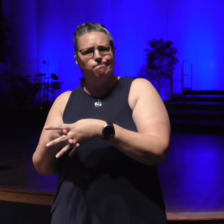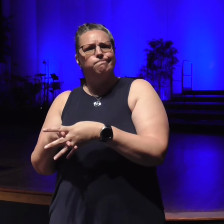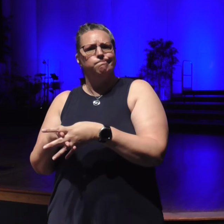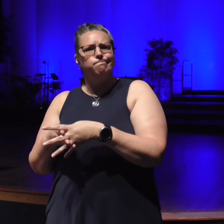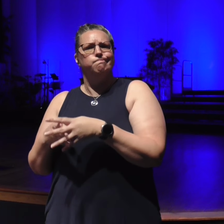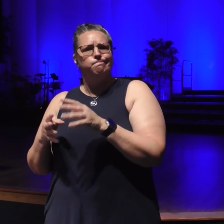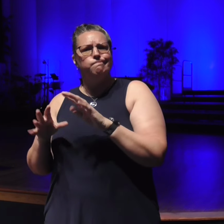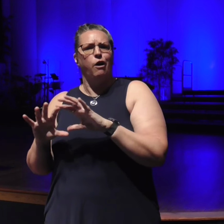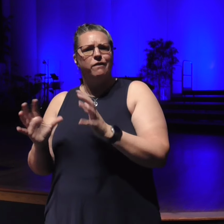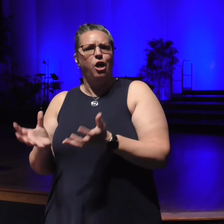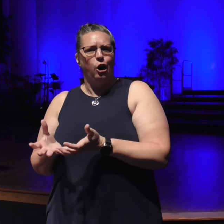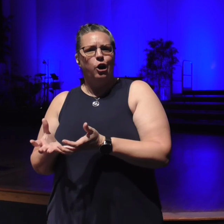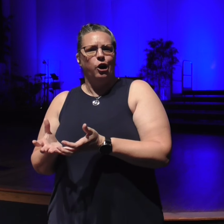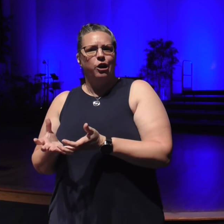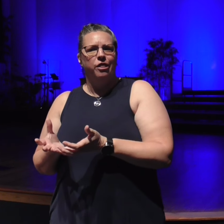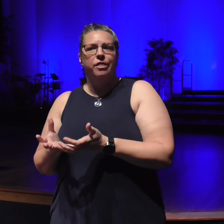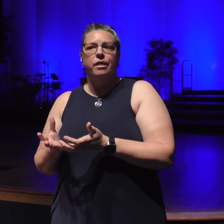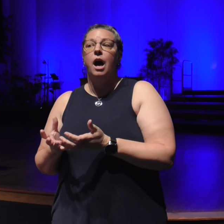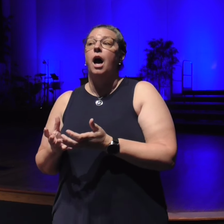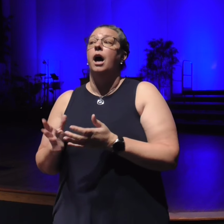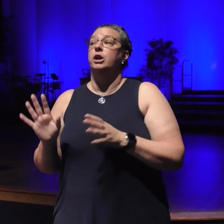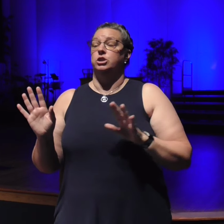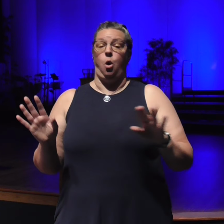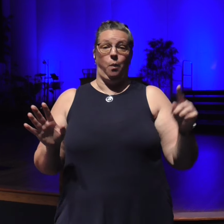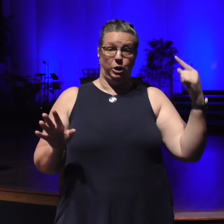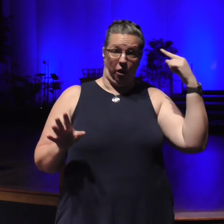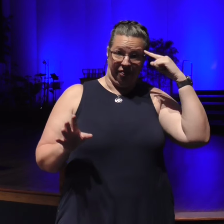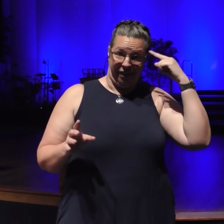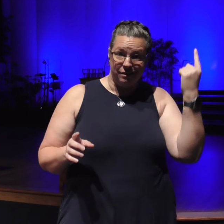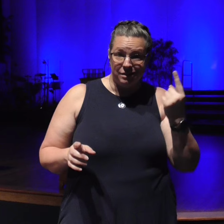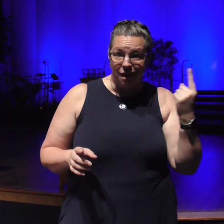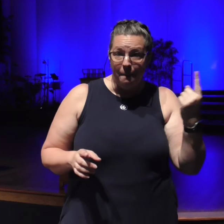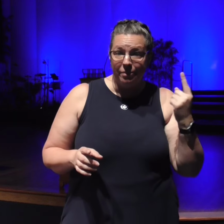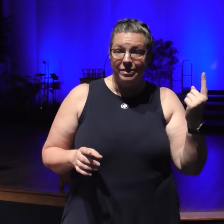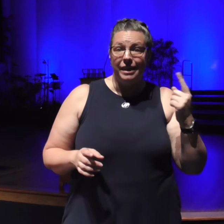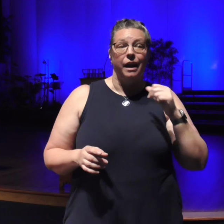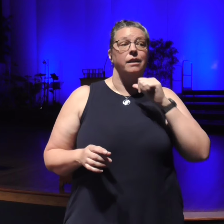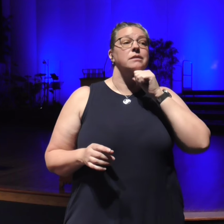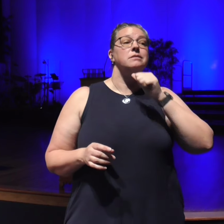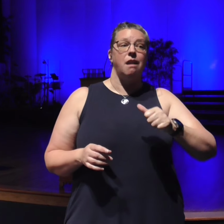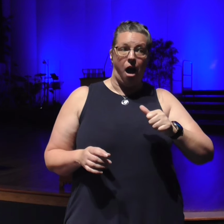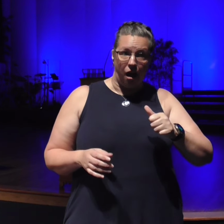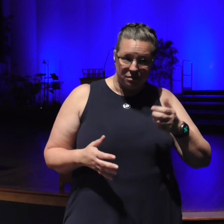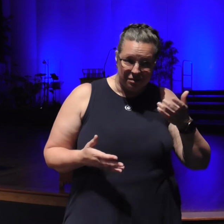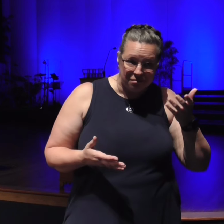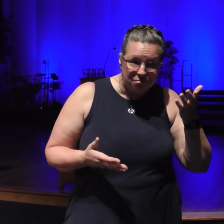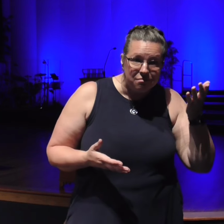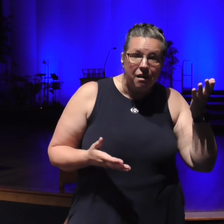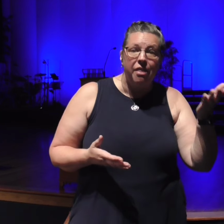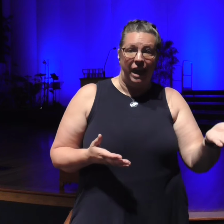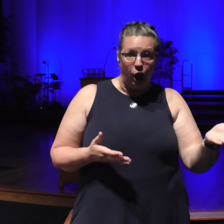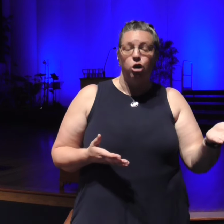So also keep your eyes open. When you think something isn't, it may surprise you. But remember, we're talking about